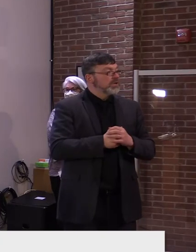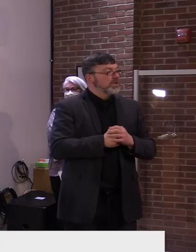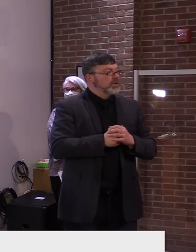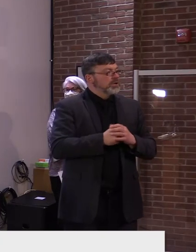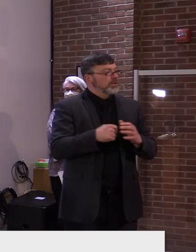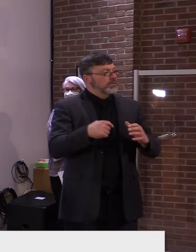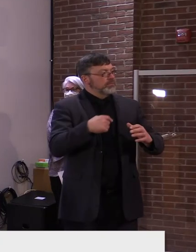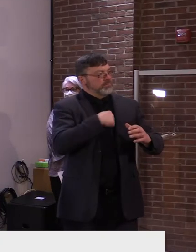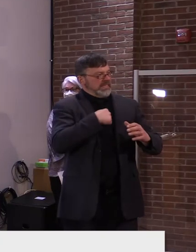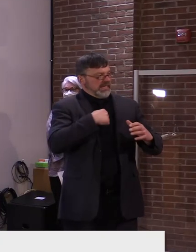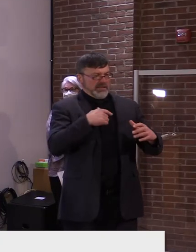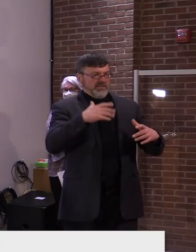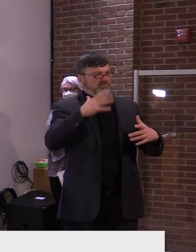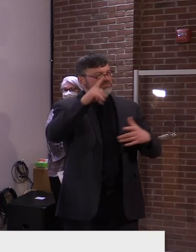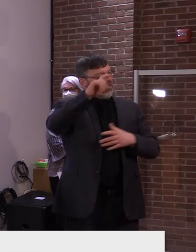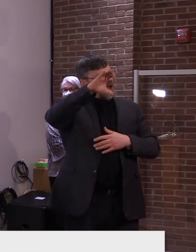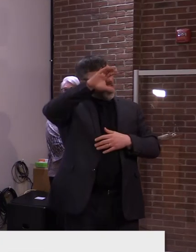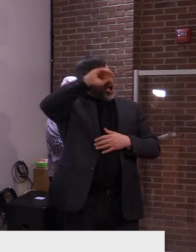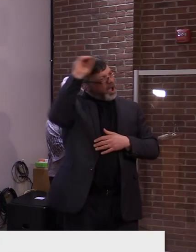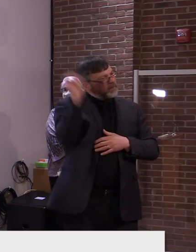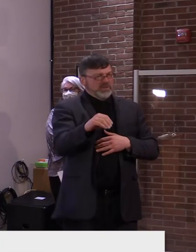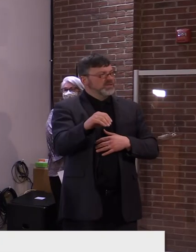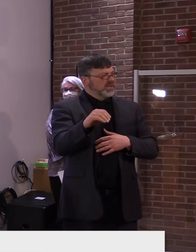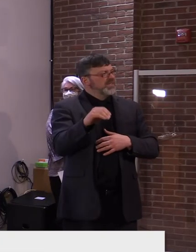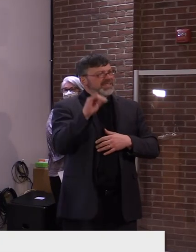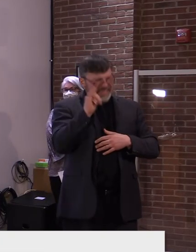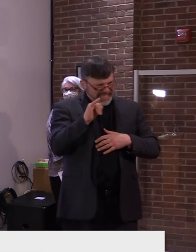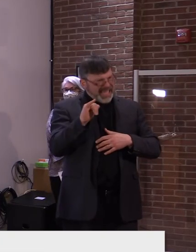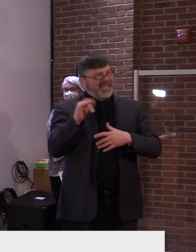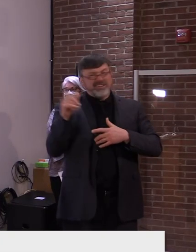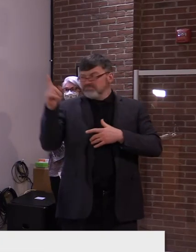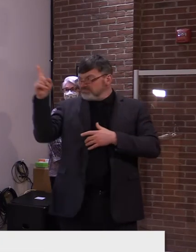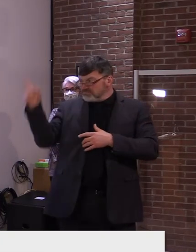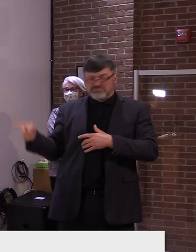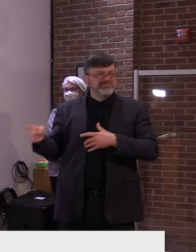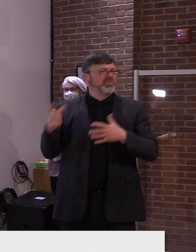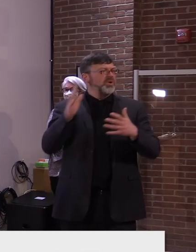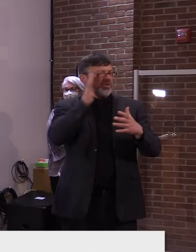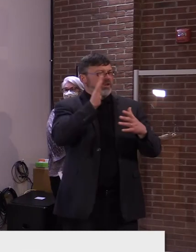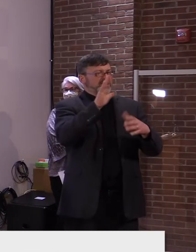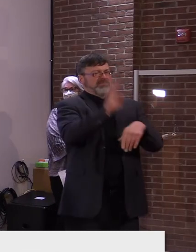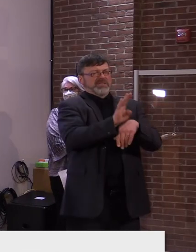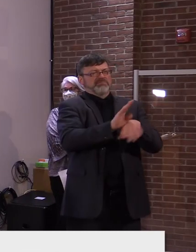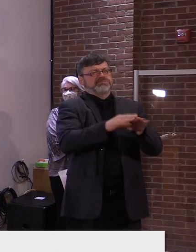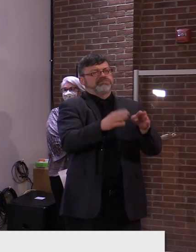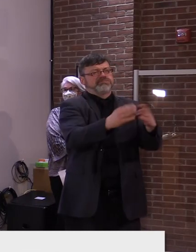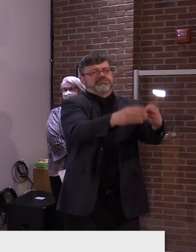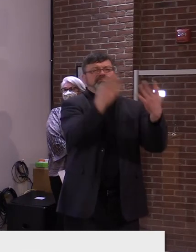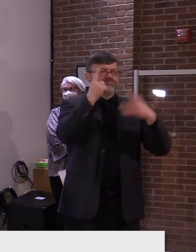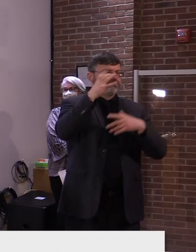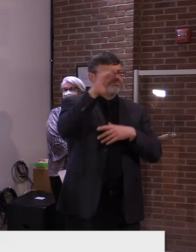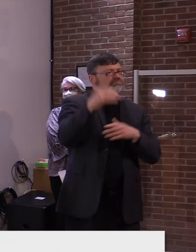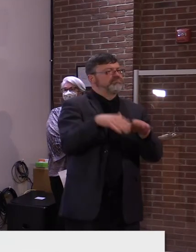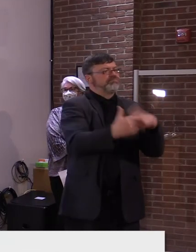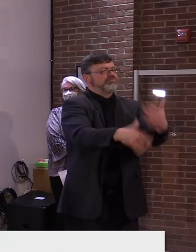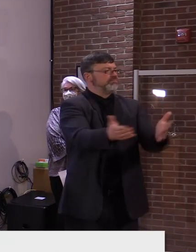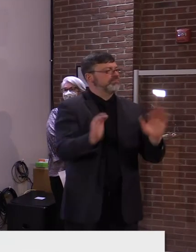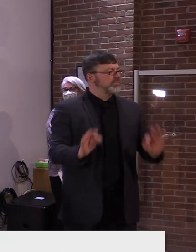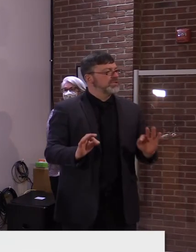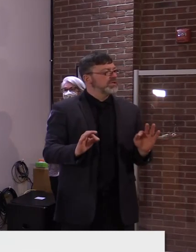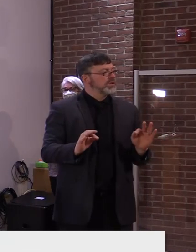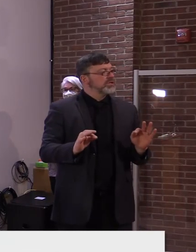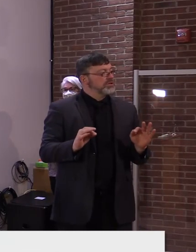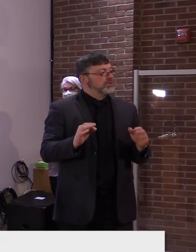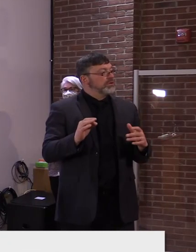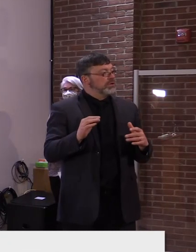moving forward, opening up the economy, and the spigot turns a little bit more regularly, and